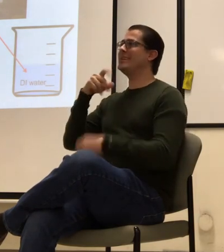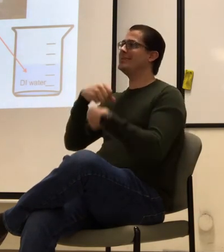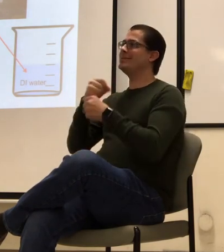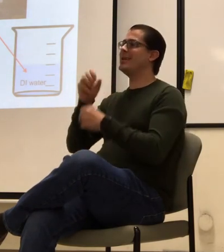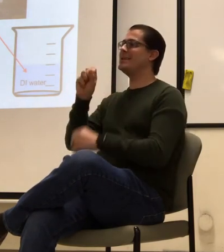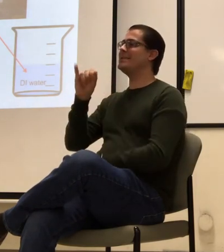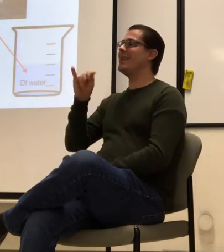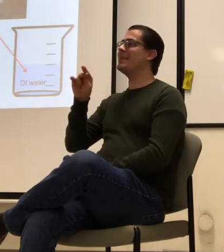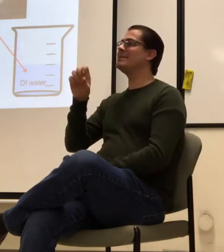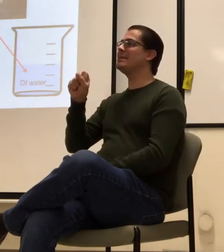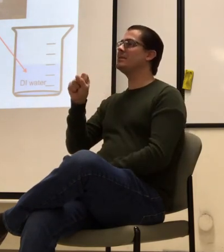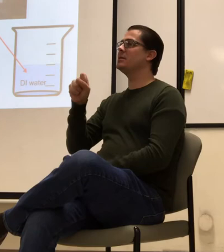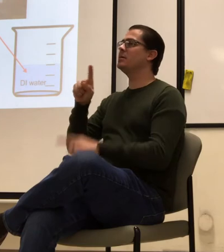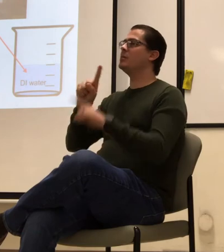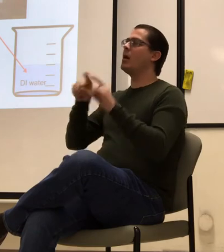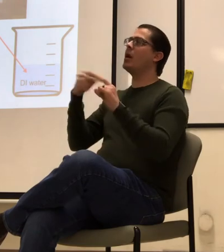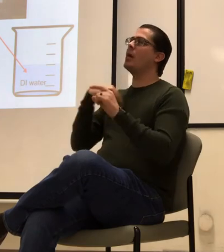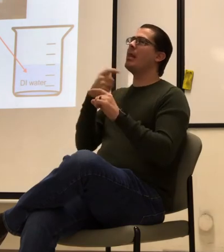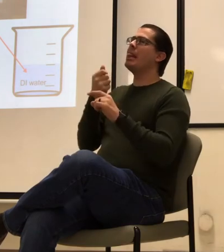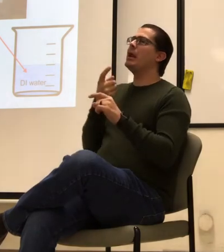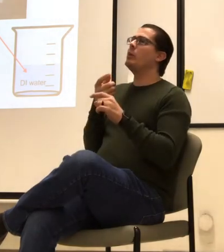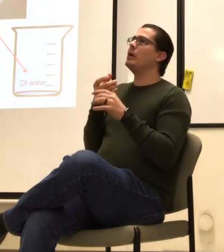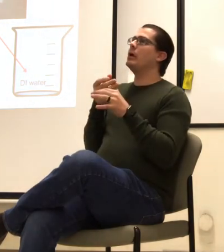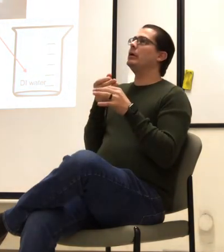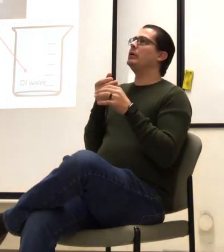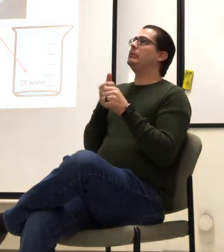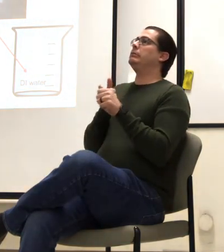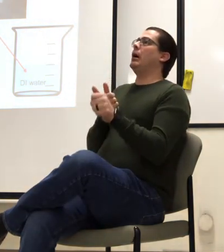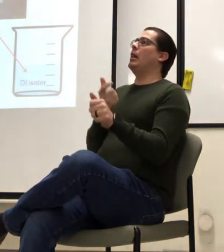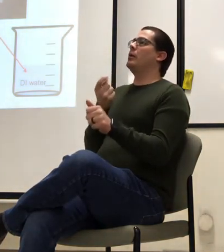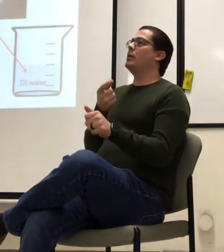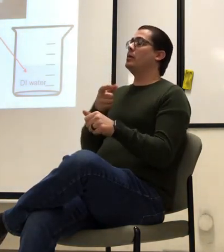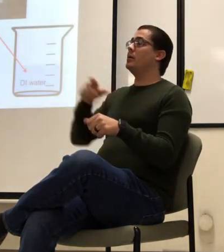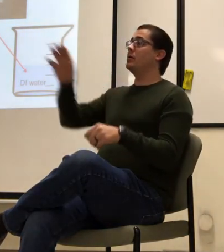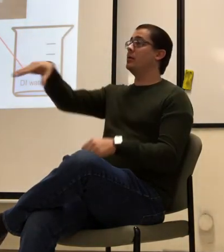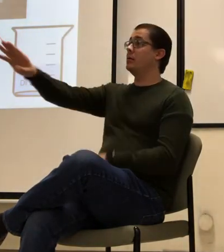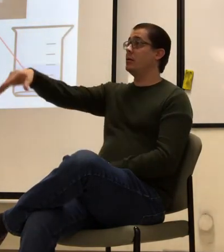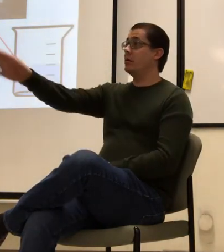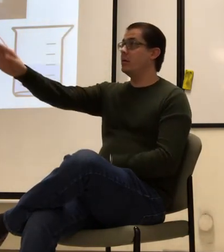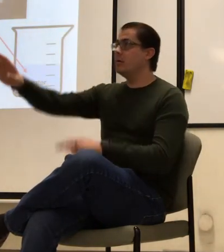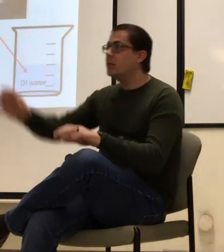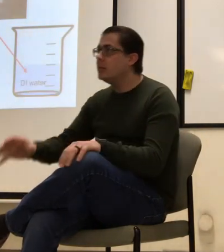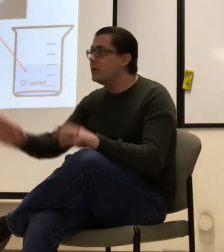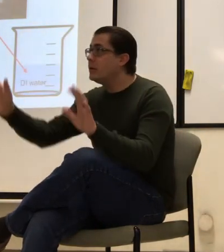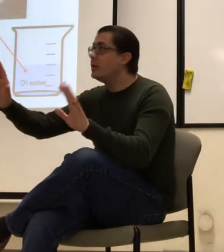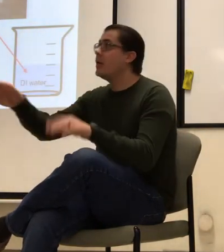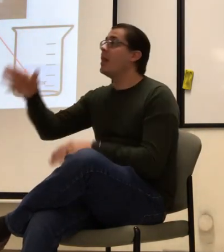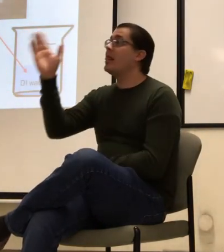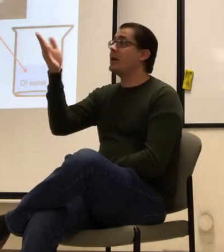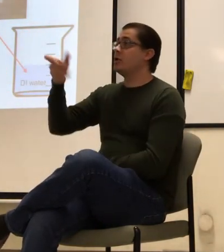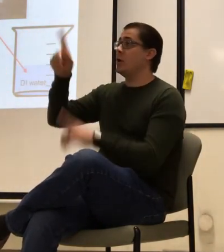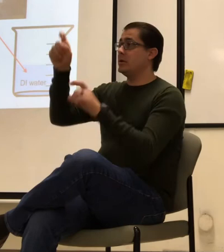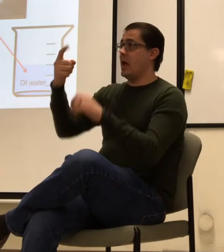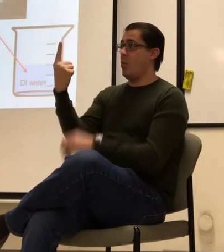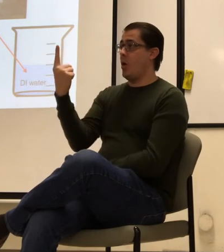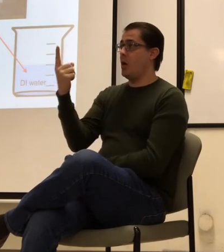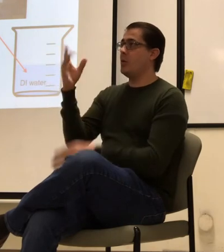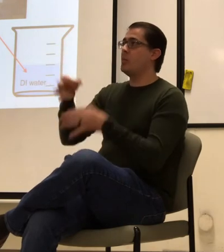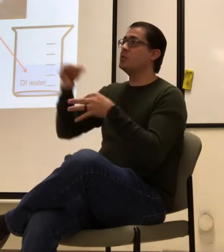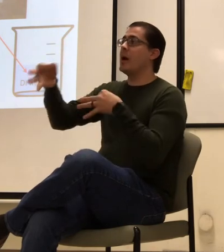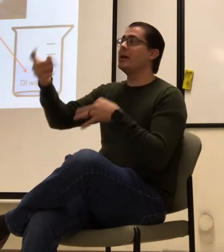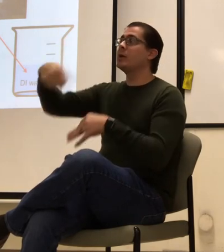little behind. So with that, the main thing I want to announce is that lecture exam one would be pushed back to next week Wednesday, not